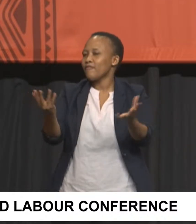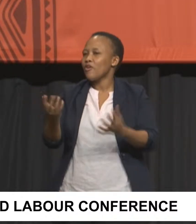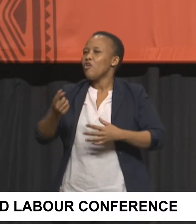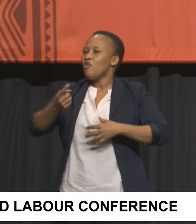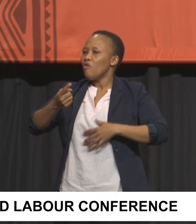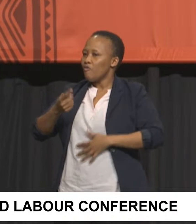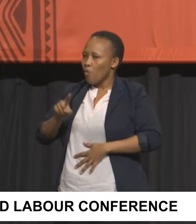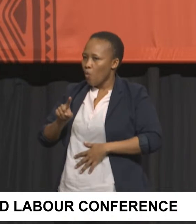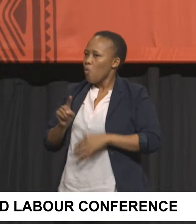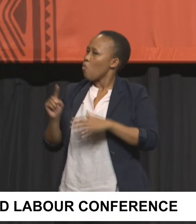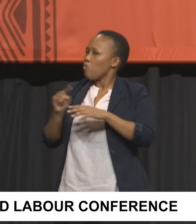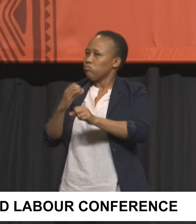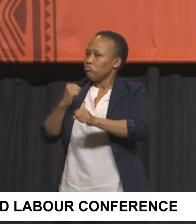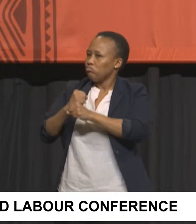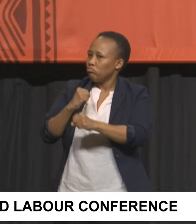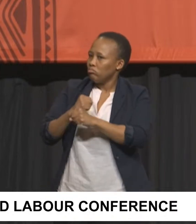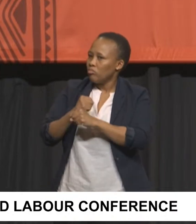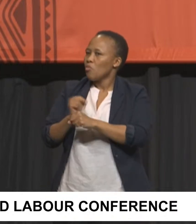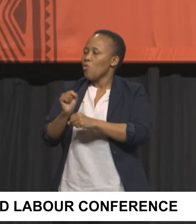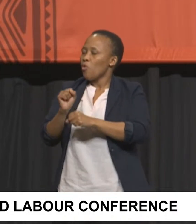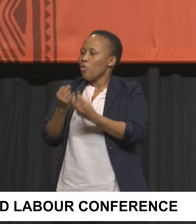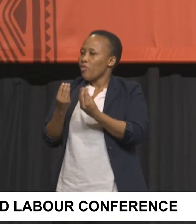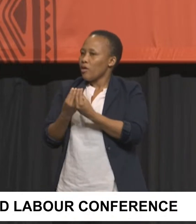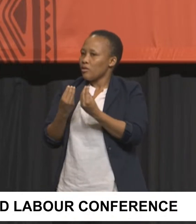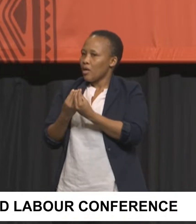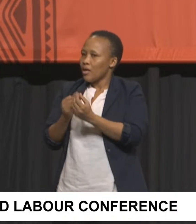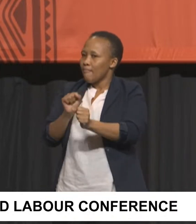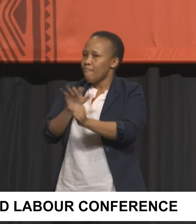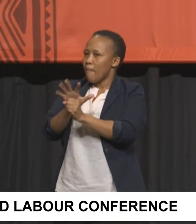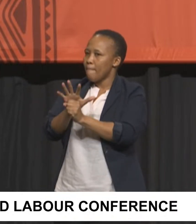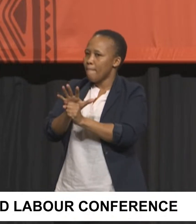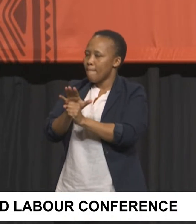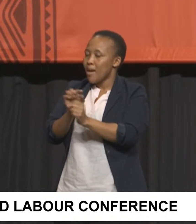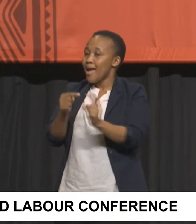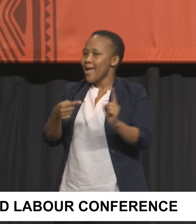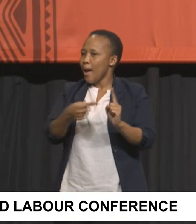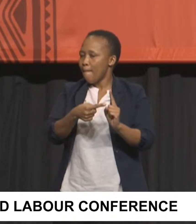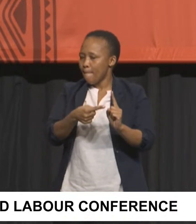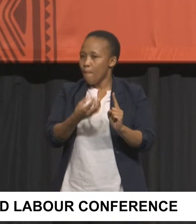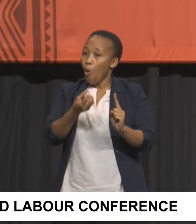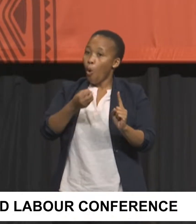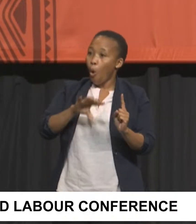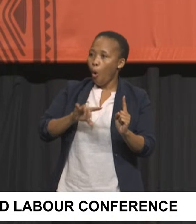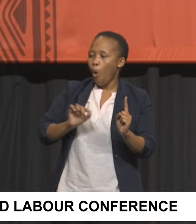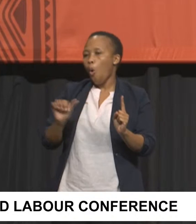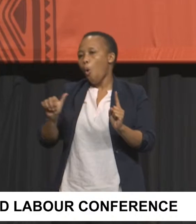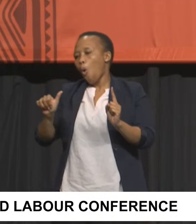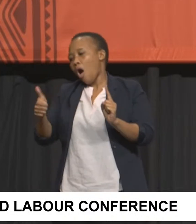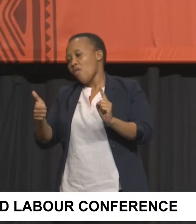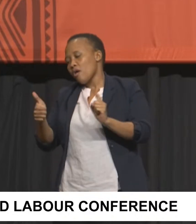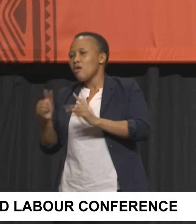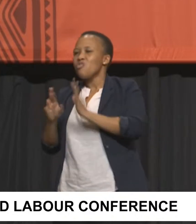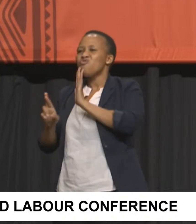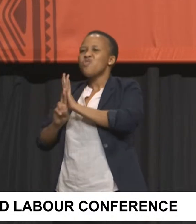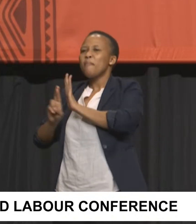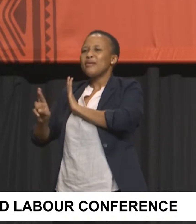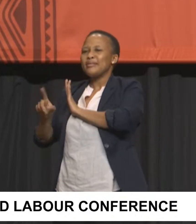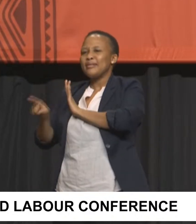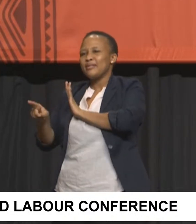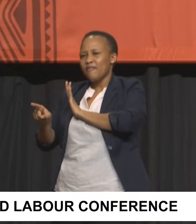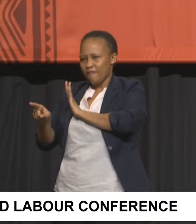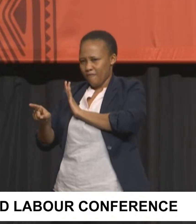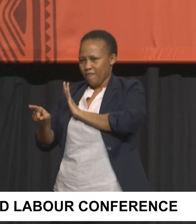administrative proceedings affecting him or her, either directly or through a representative or appropriate body, in a